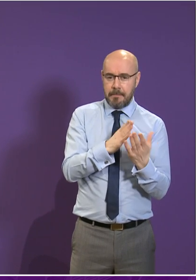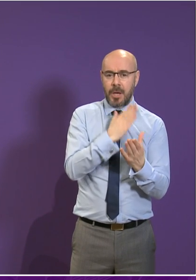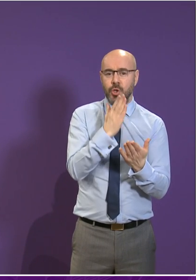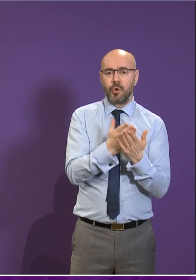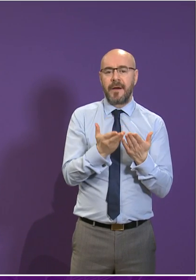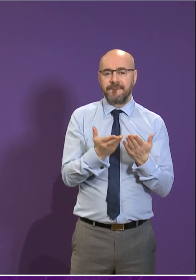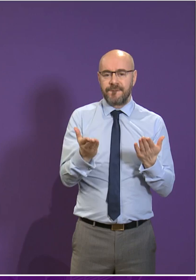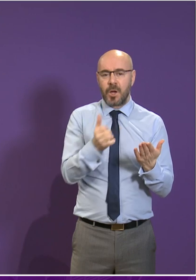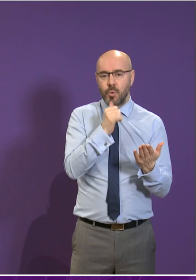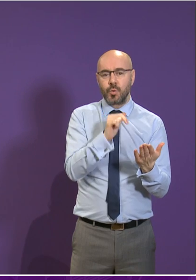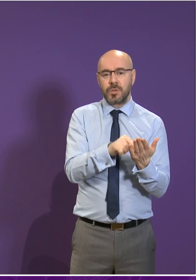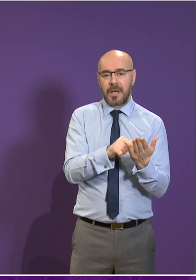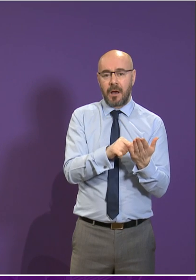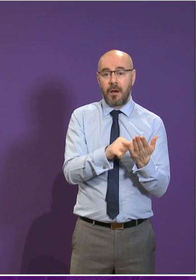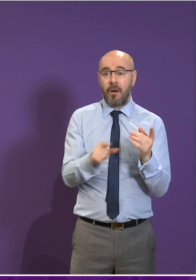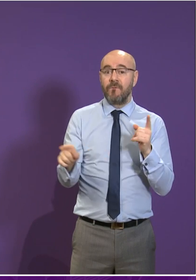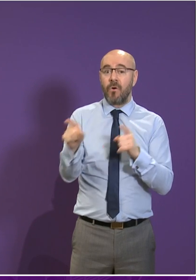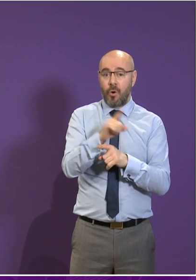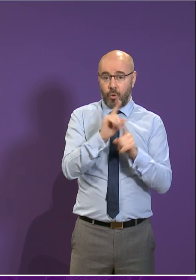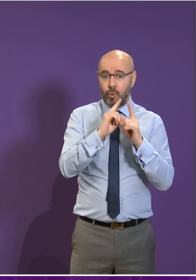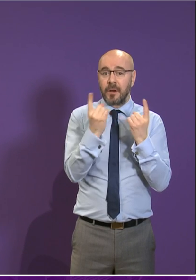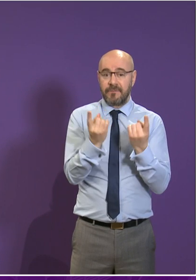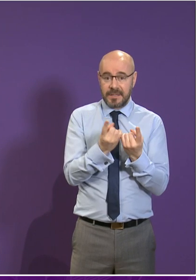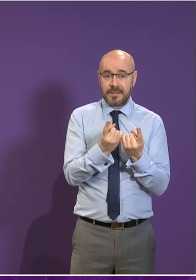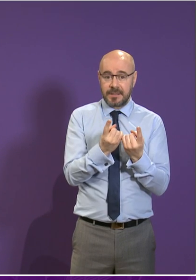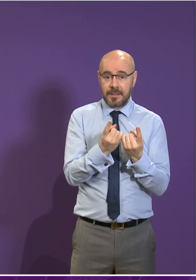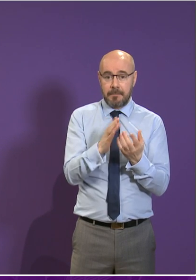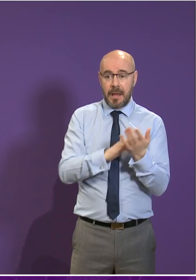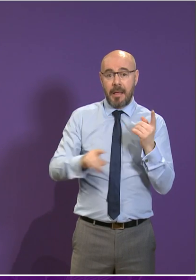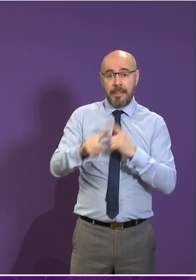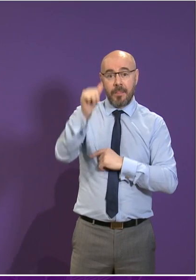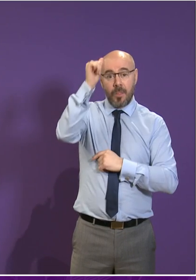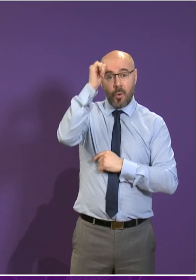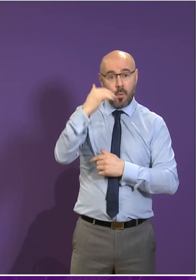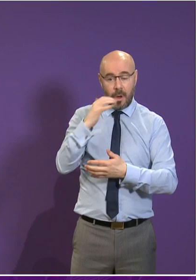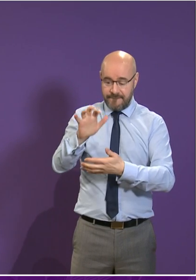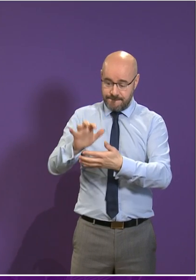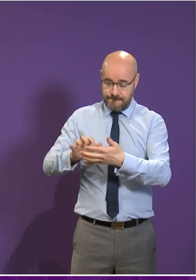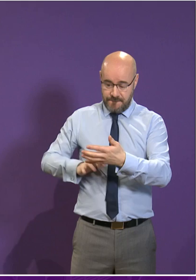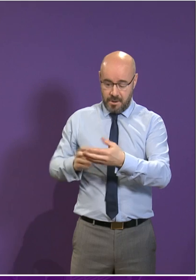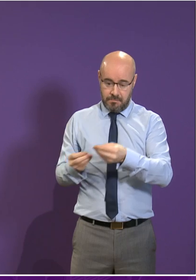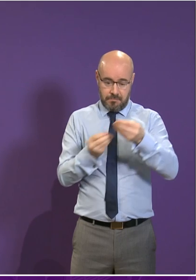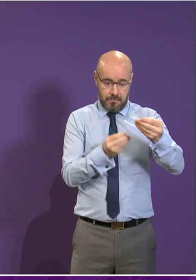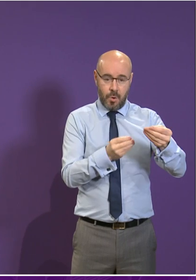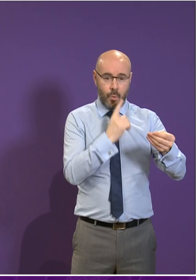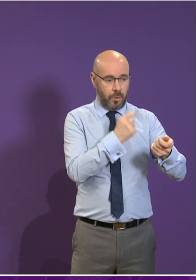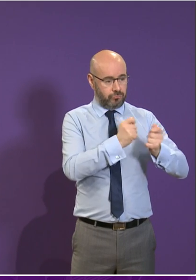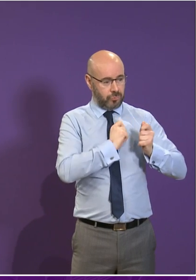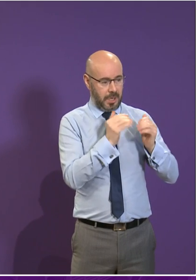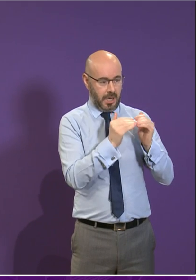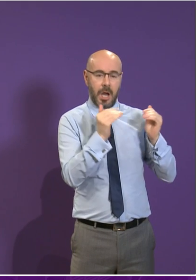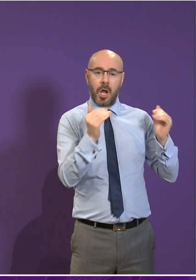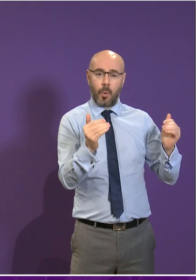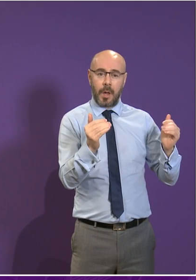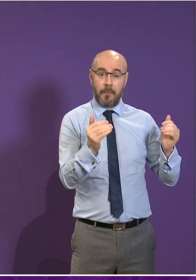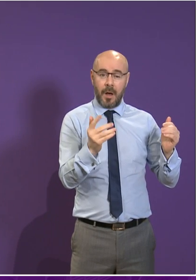fairly and by all universities in the same way, and that everybody knows when they fill that in that it's going to be considered kind of equally right across the